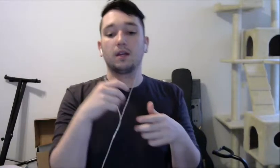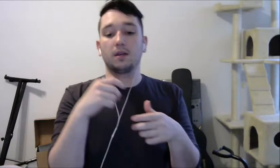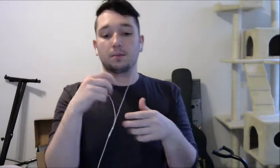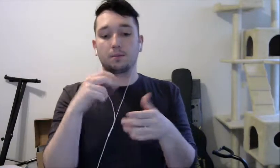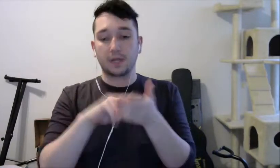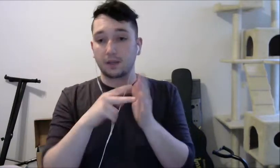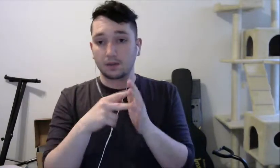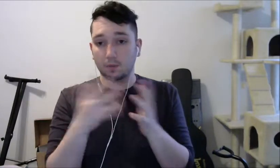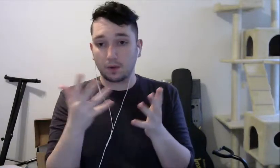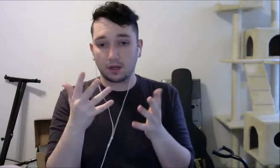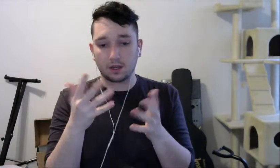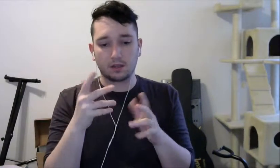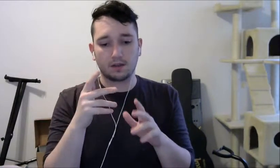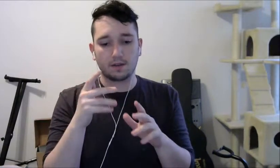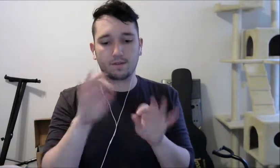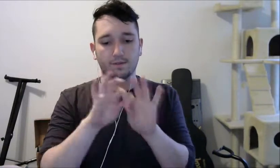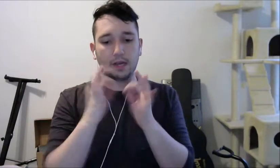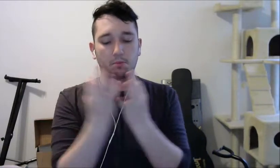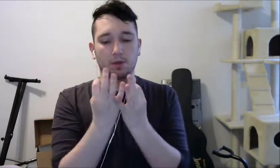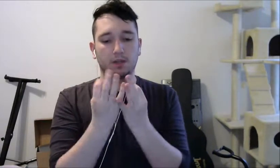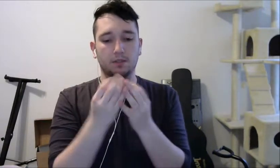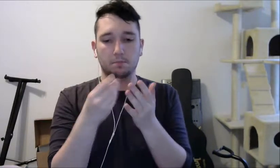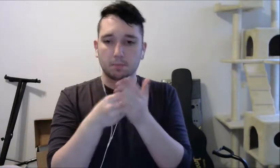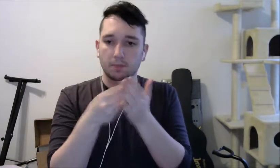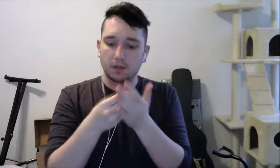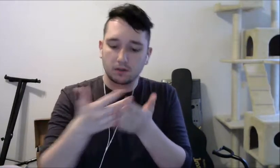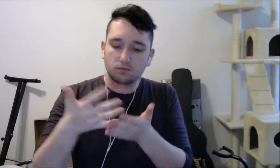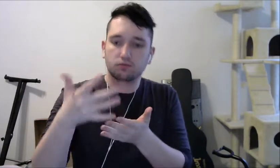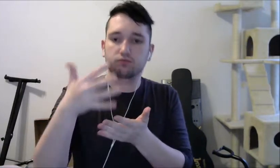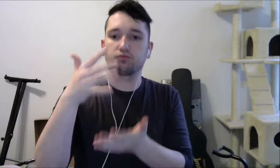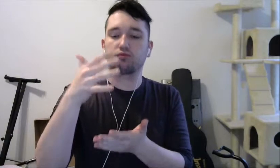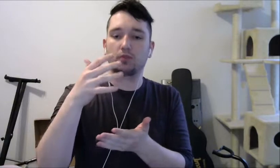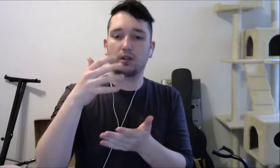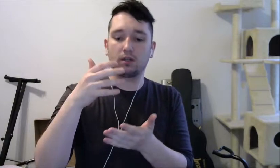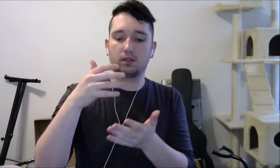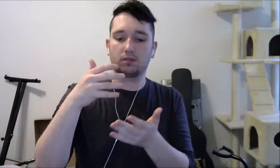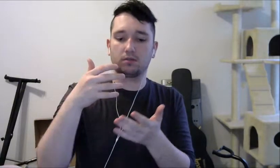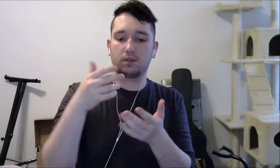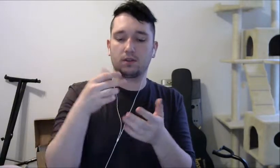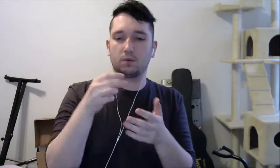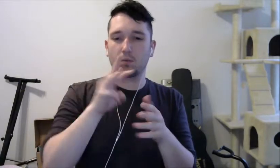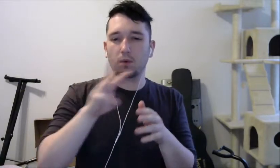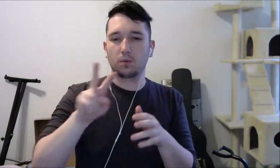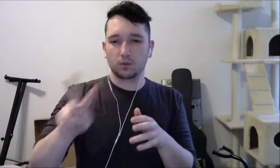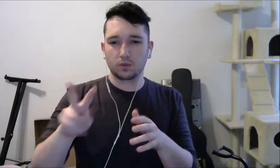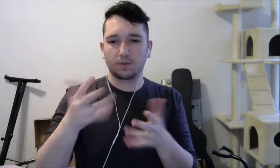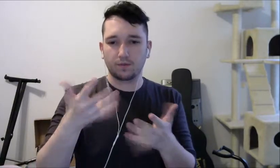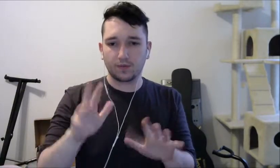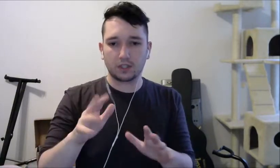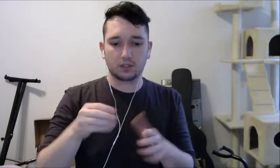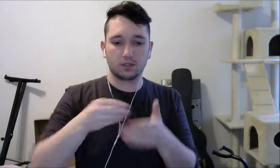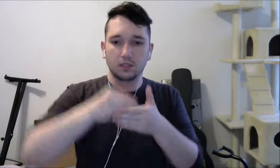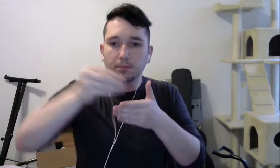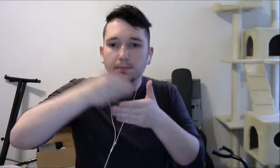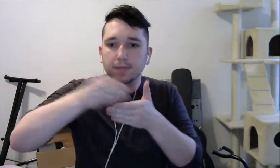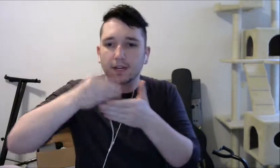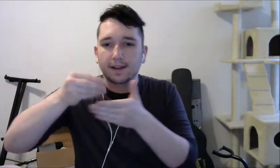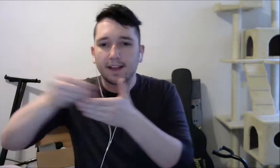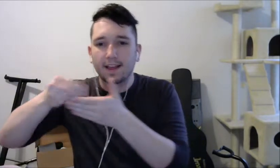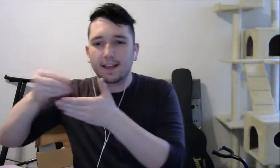From 1940 to 1960, disposable family income increased by more